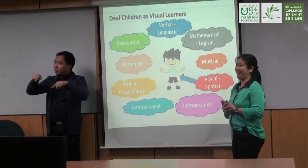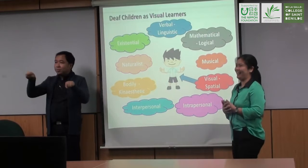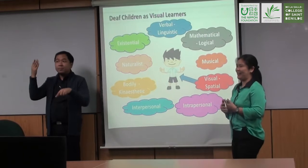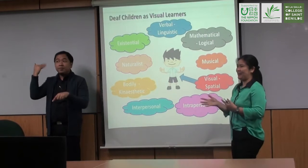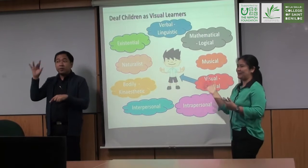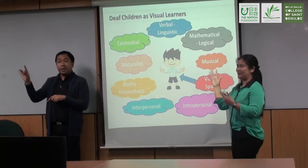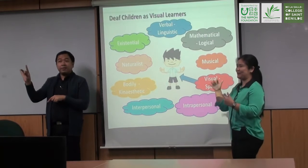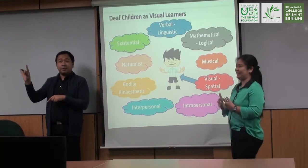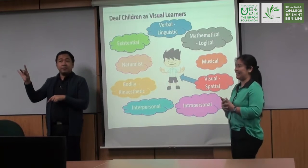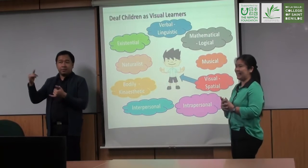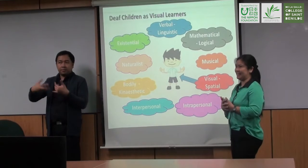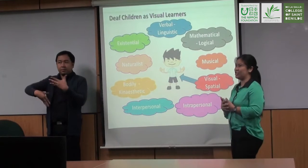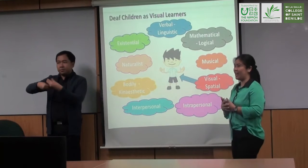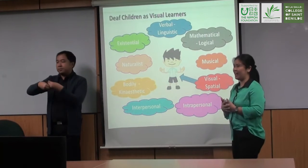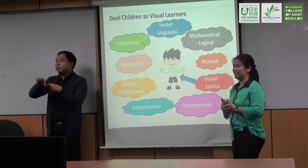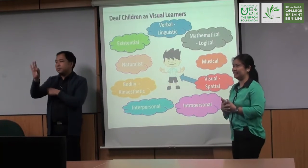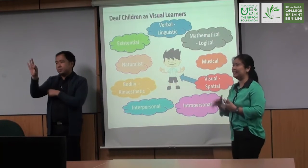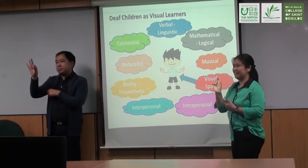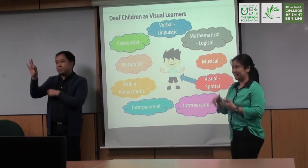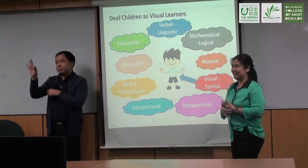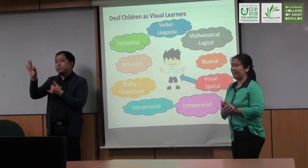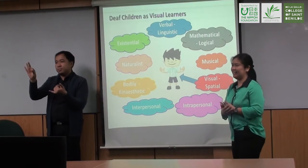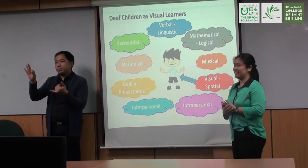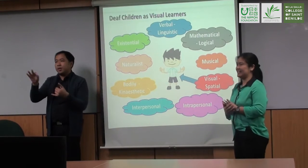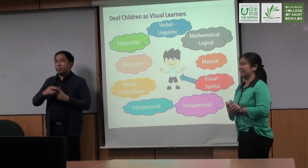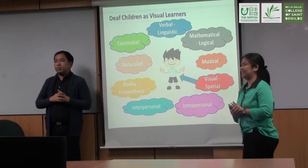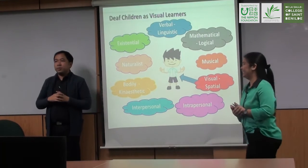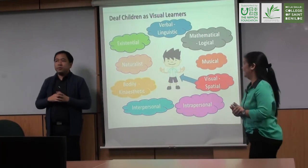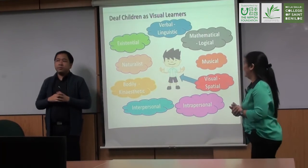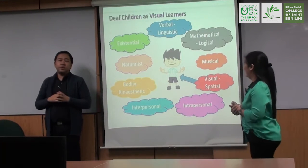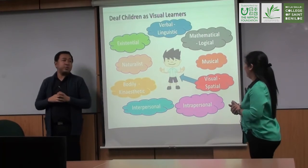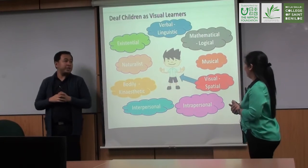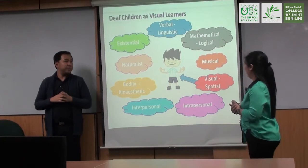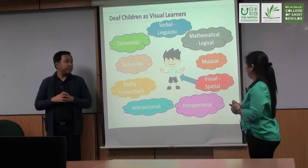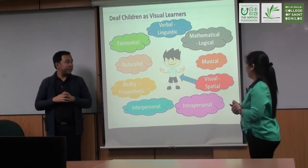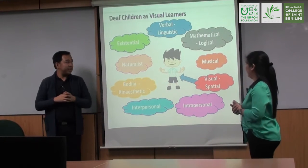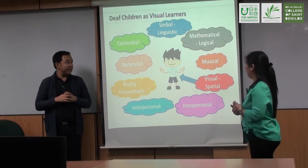lang. So, naging 9 na siya. Yes.